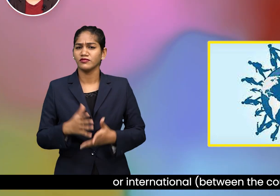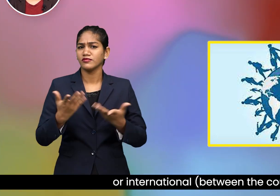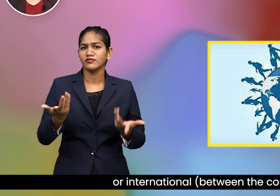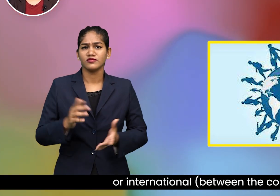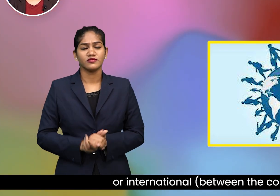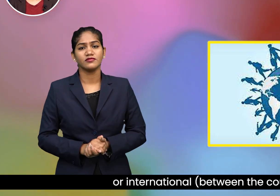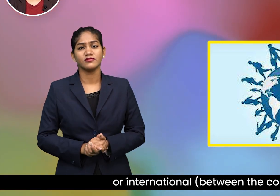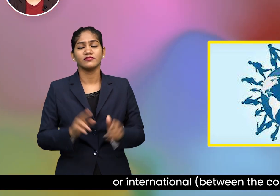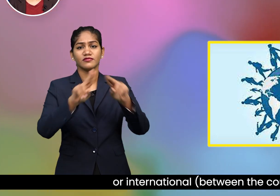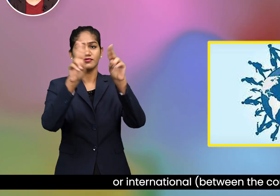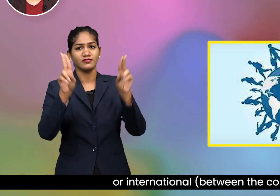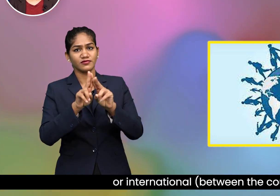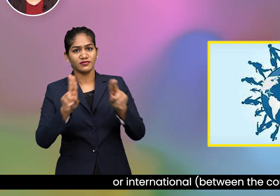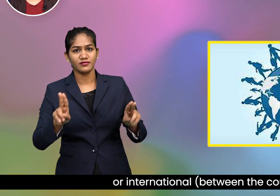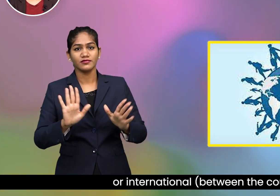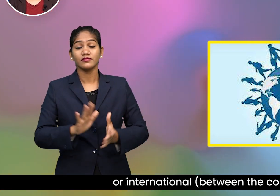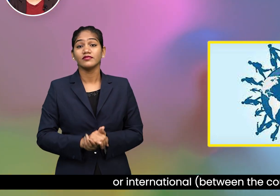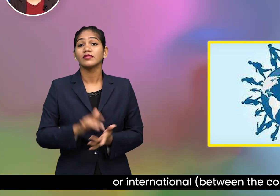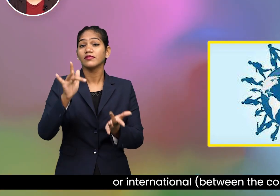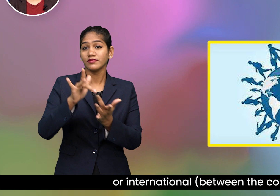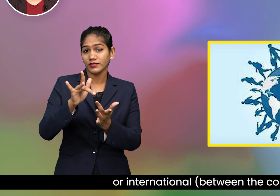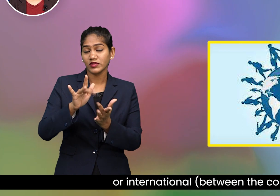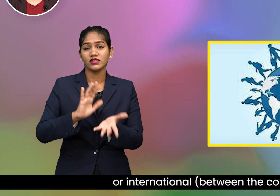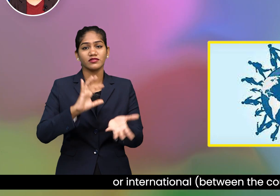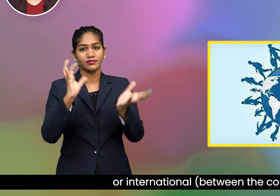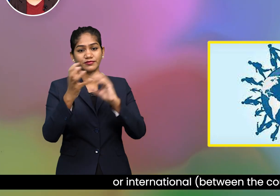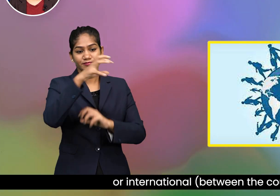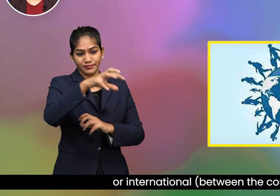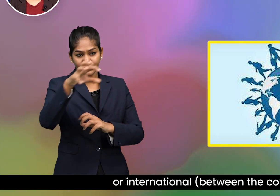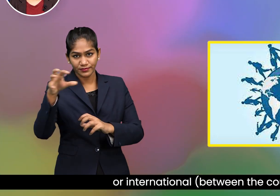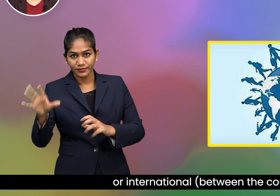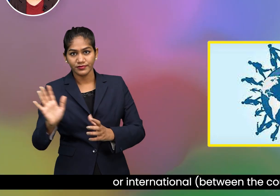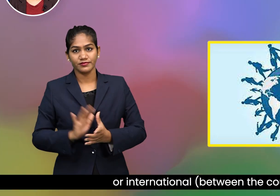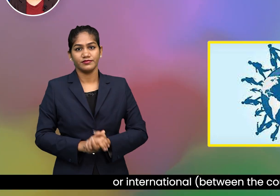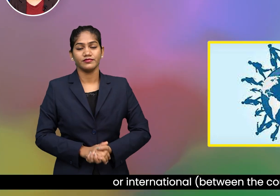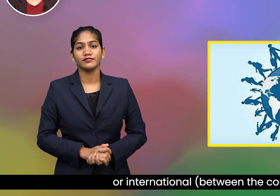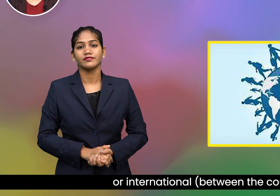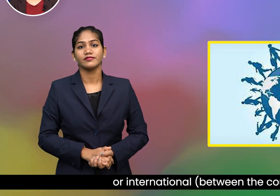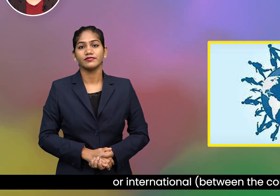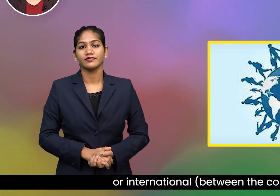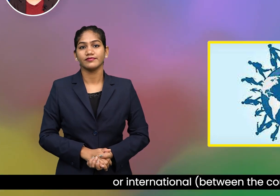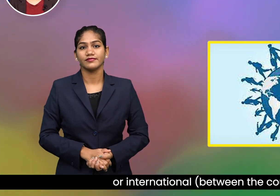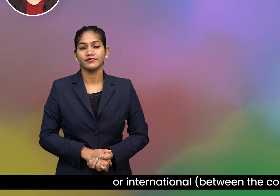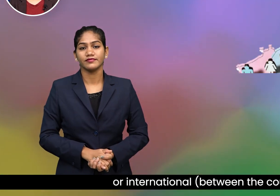or international between the countries.